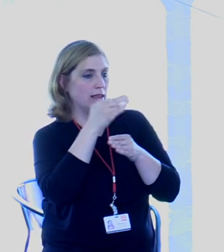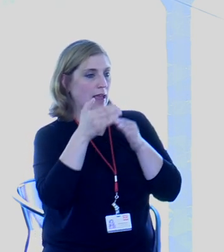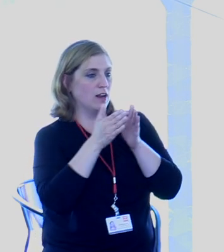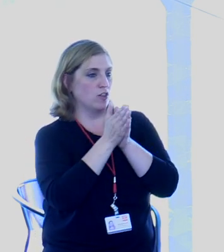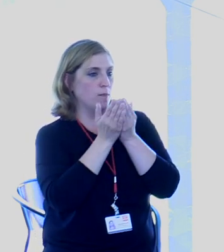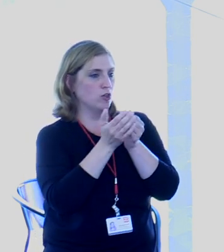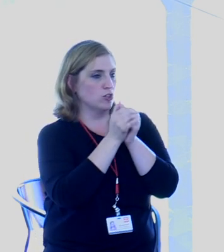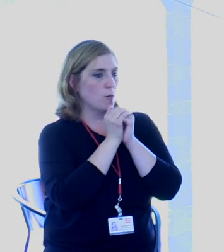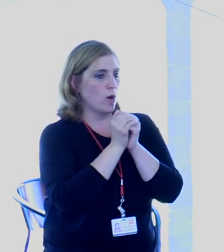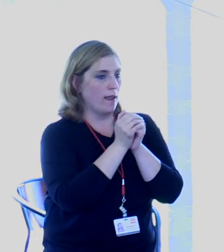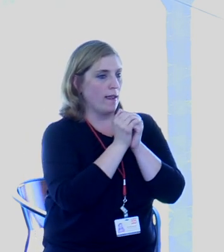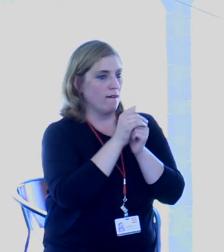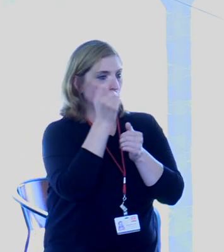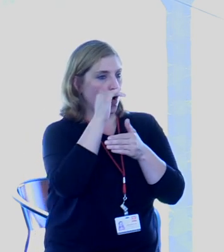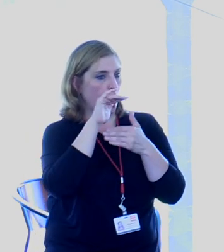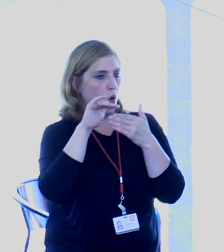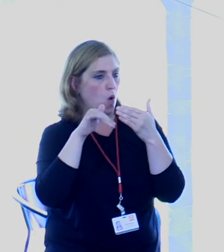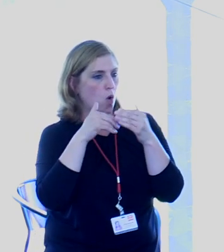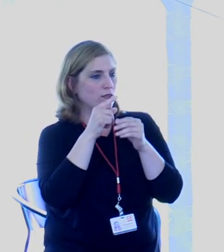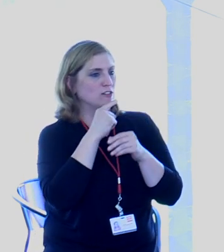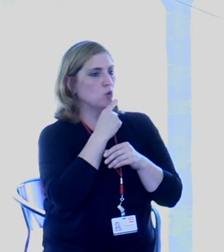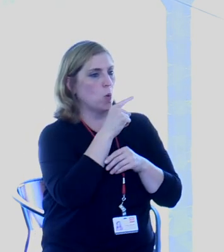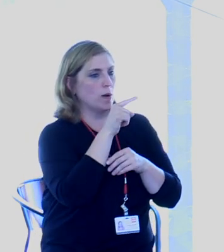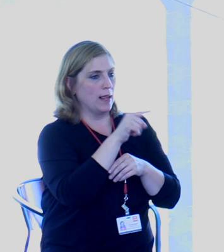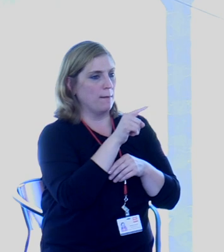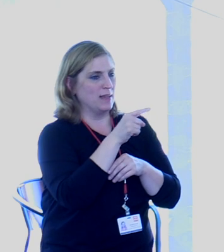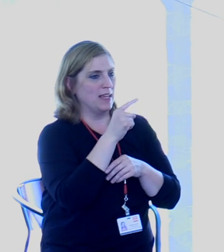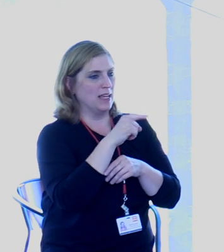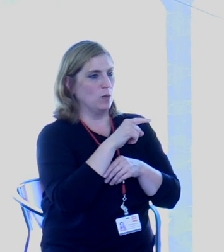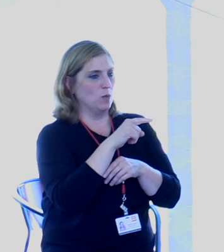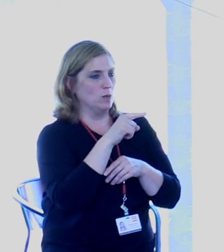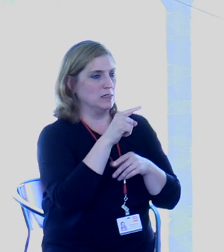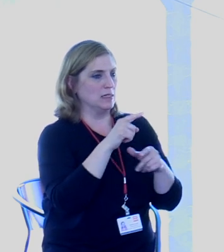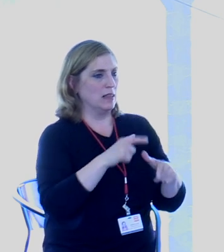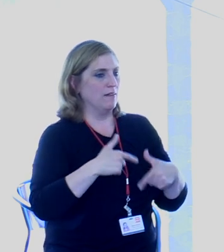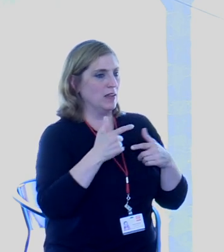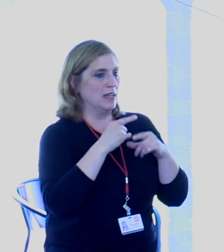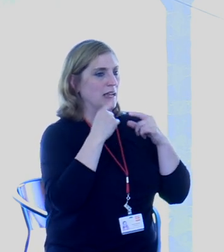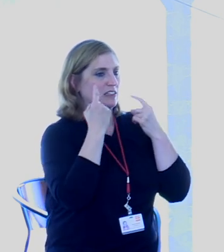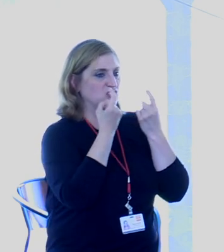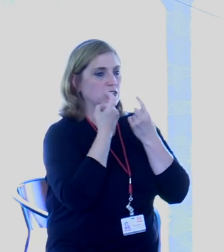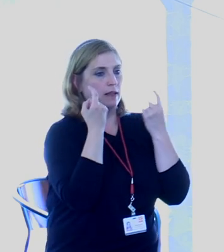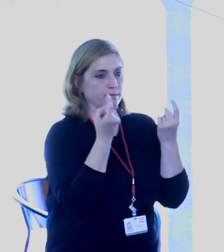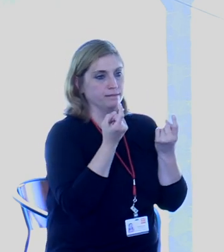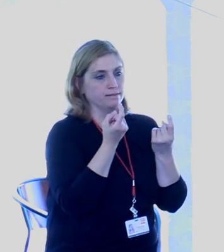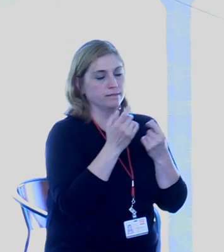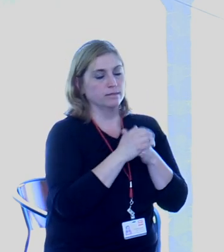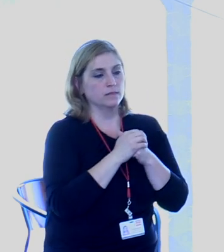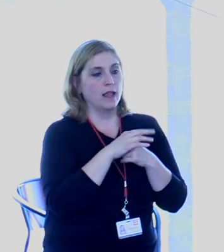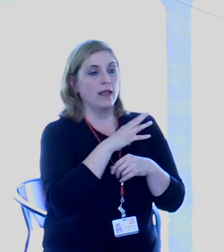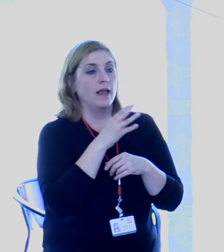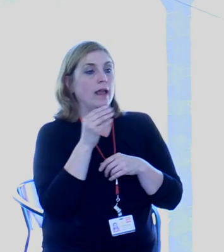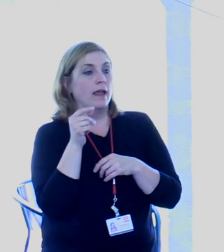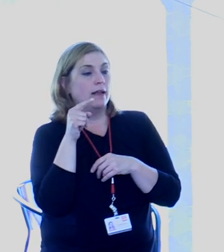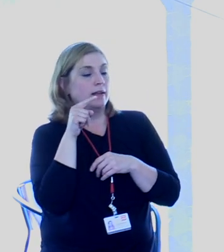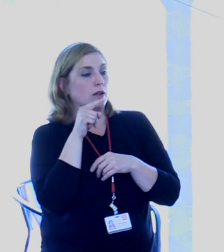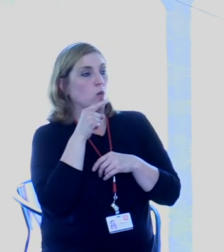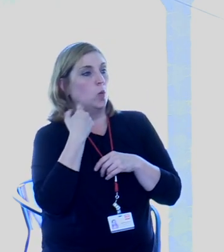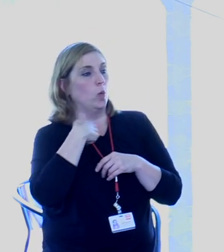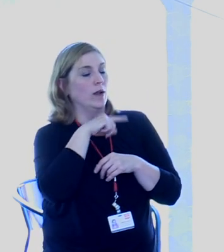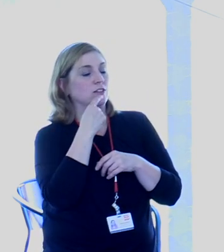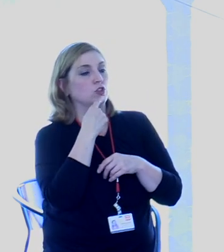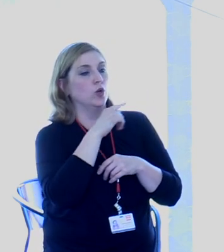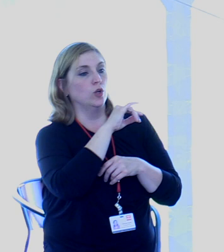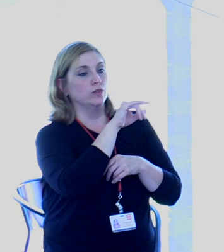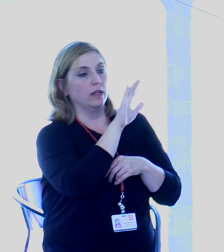book to pray for all of those who told him that he was in sin in the midst of all of this, okay? And we're told